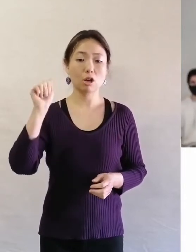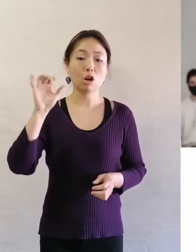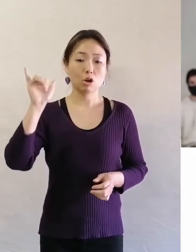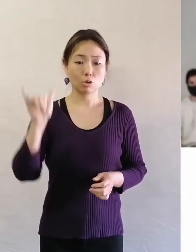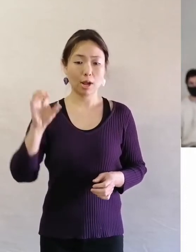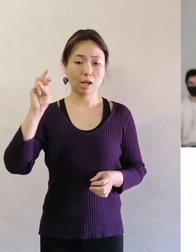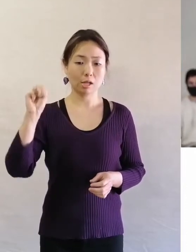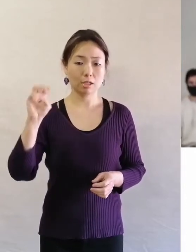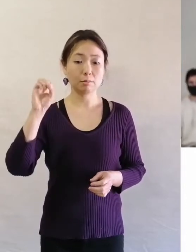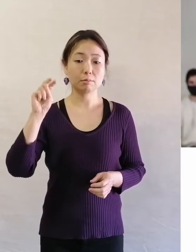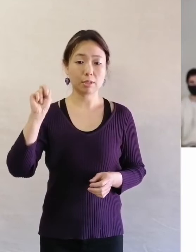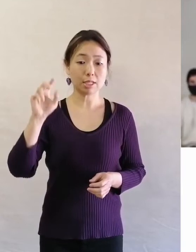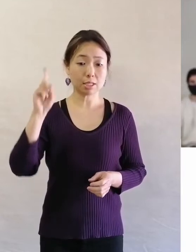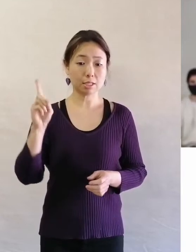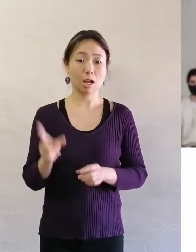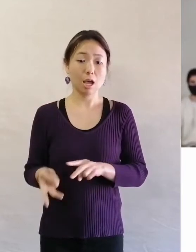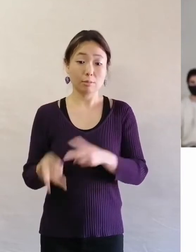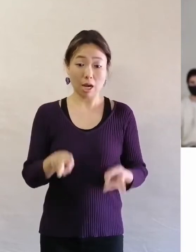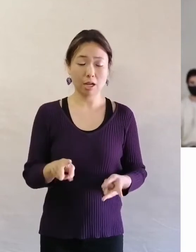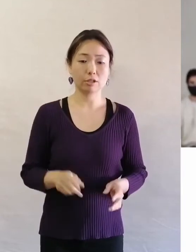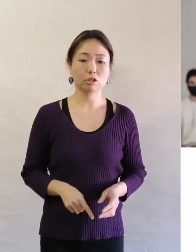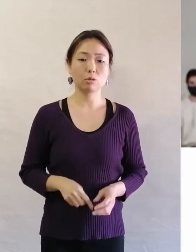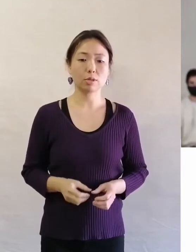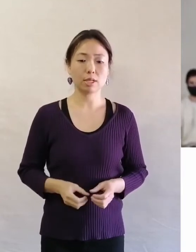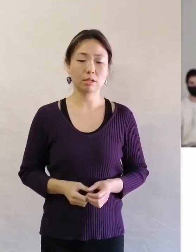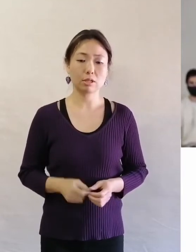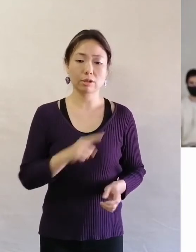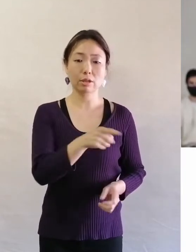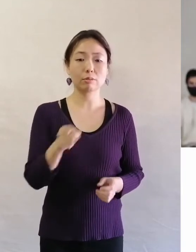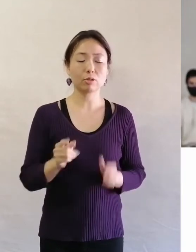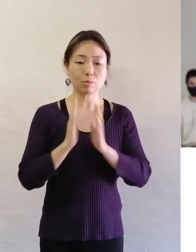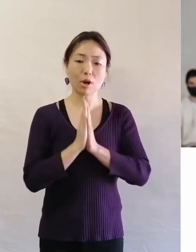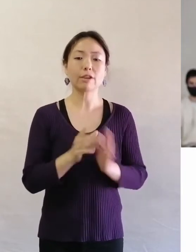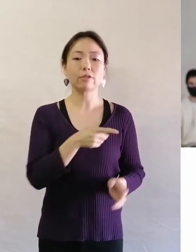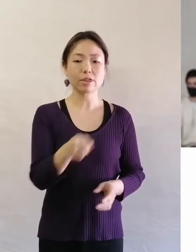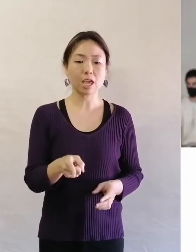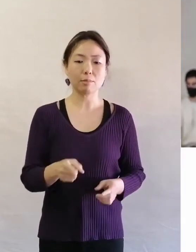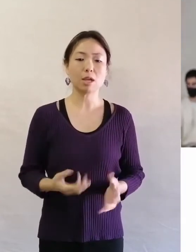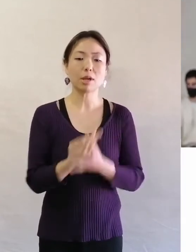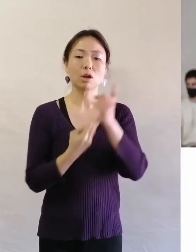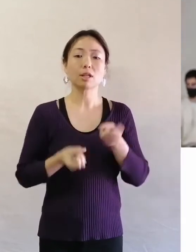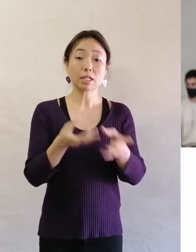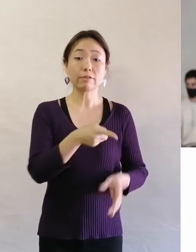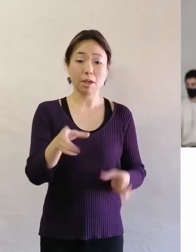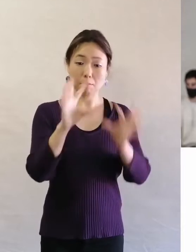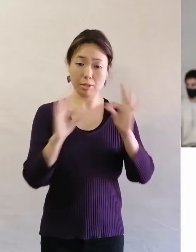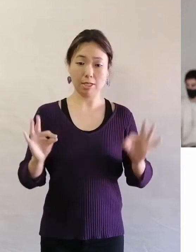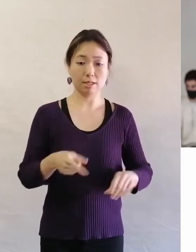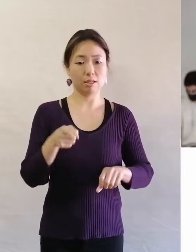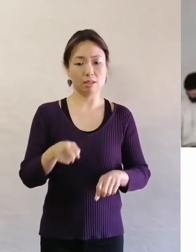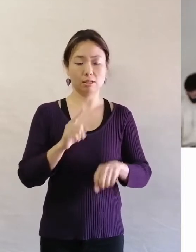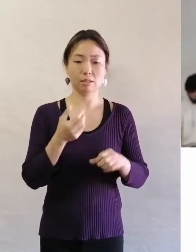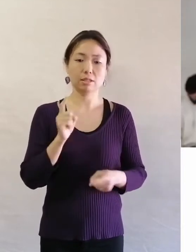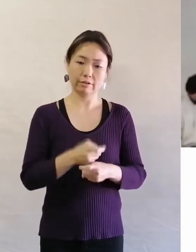condolences to you and your family. You are in our prayers, and may God give you peace in the time that you are in. We're going to